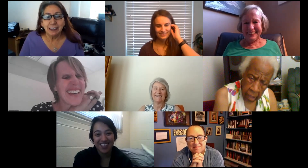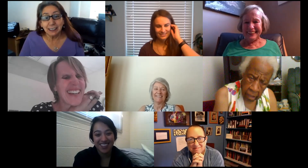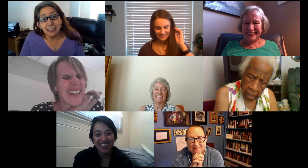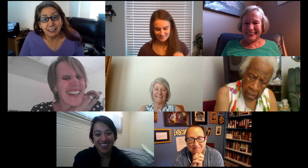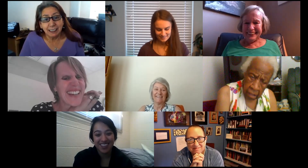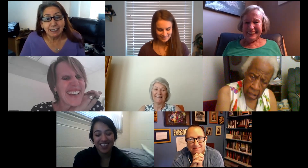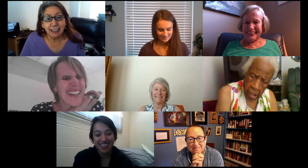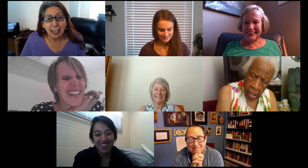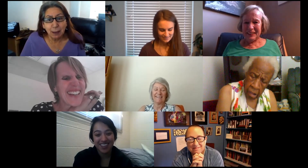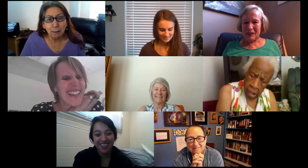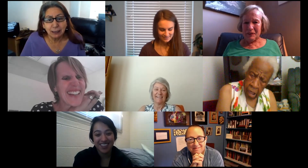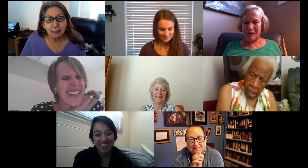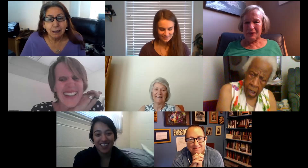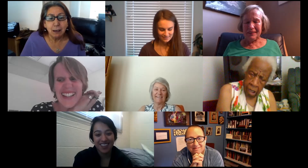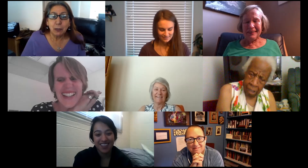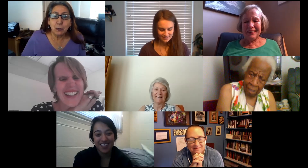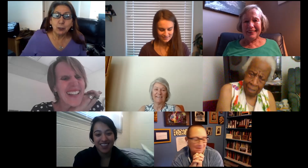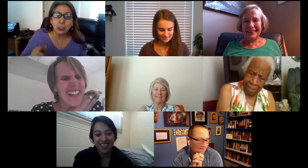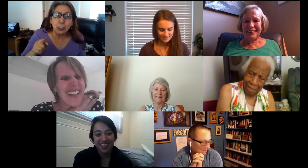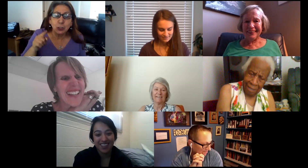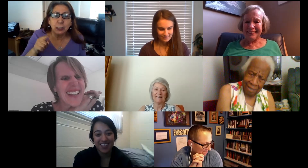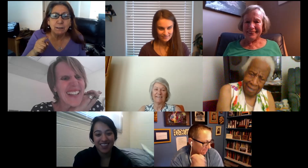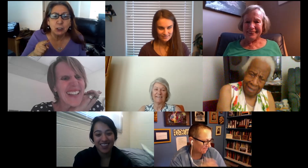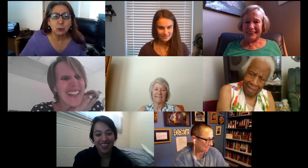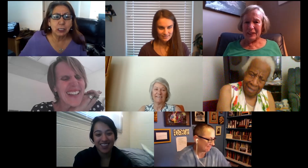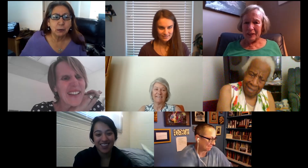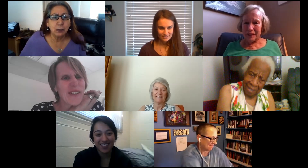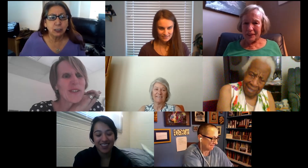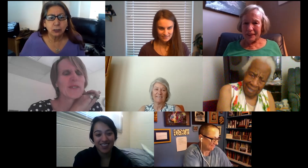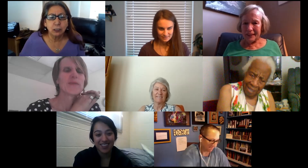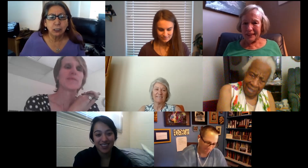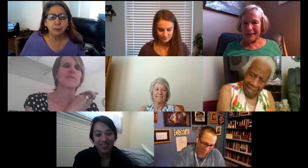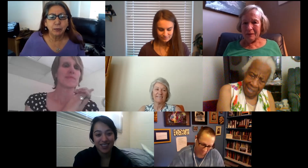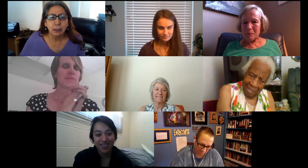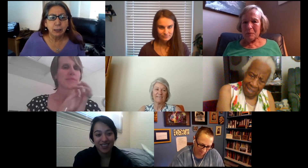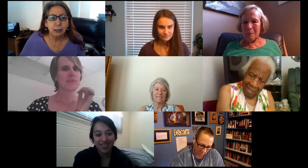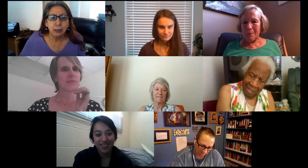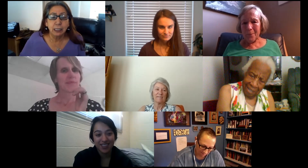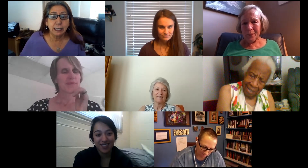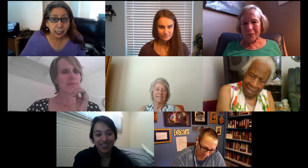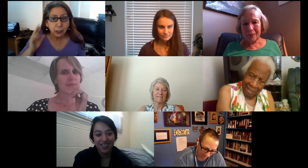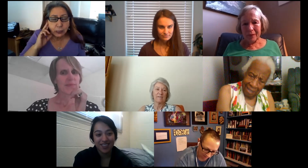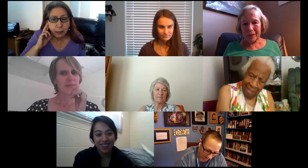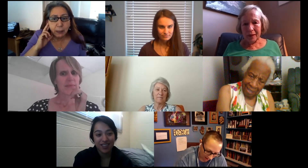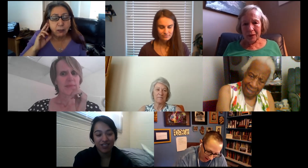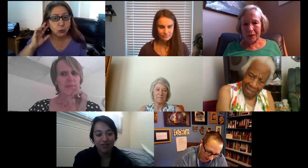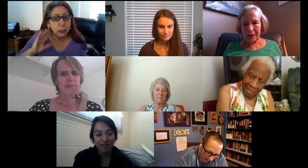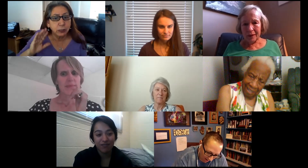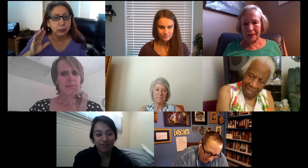See? And that happens. But when you're talking to individuals with hearing loss, that can hear some but are struggling,